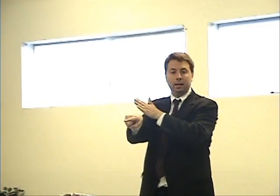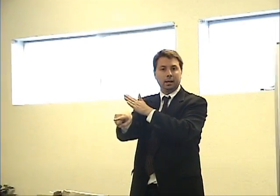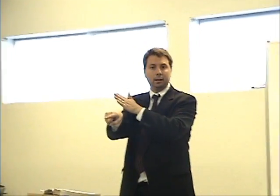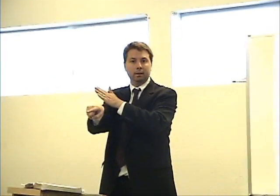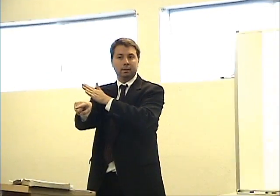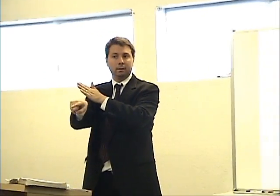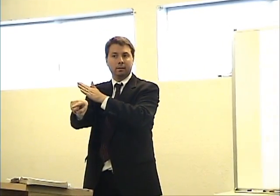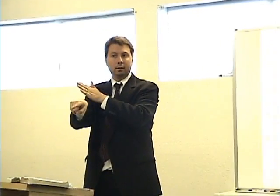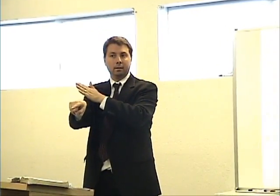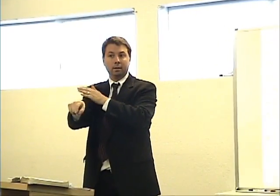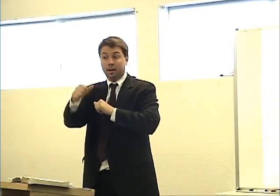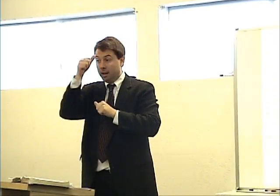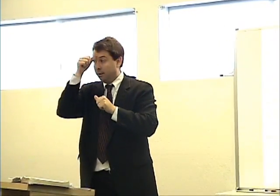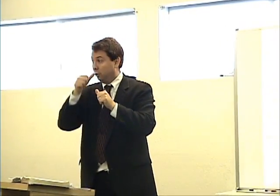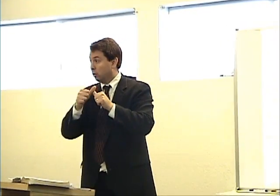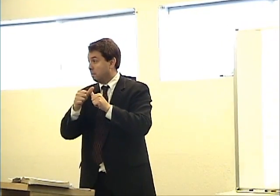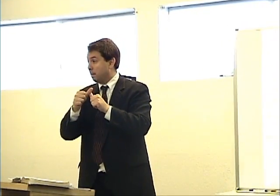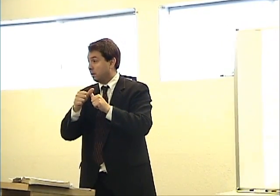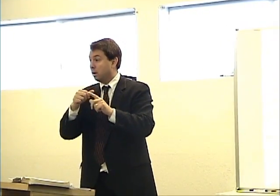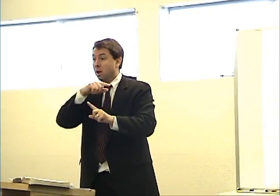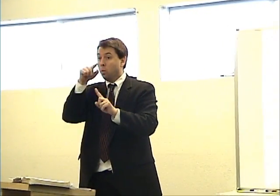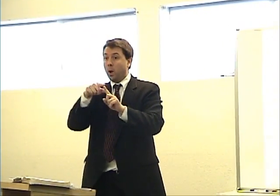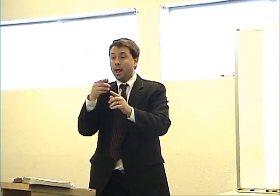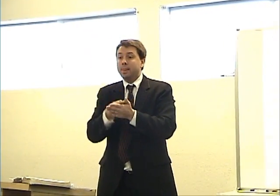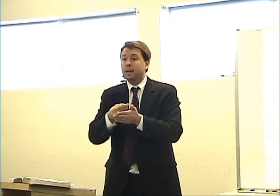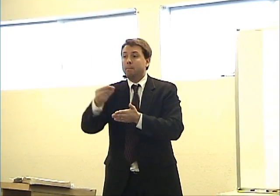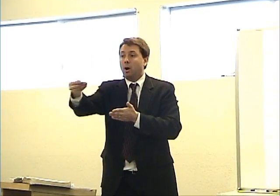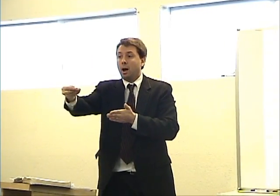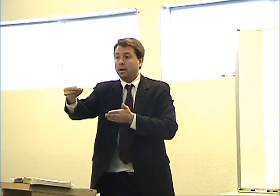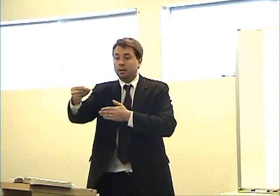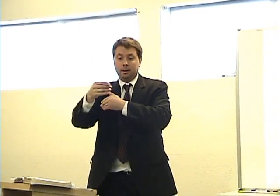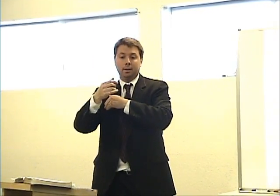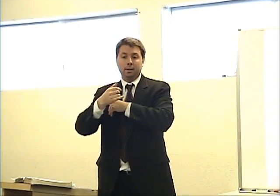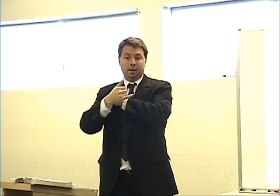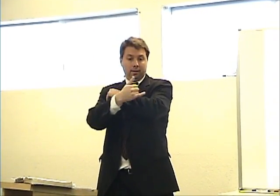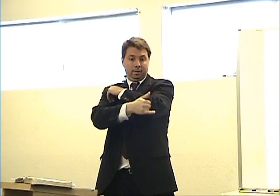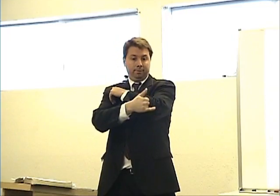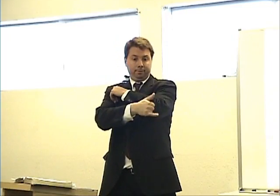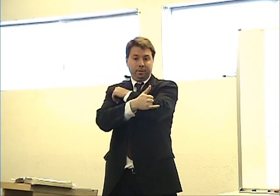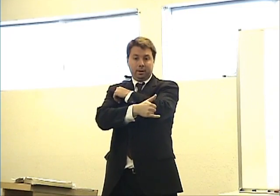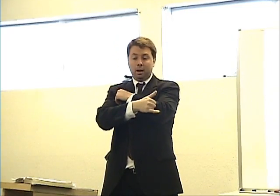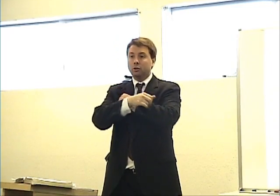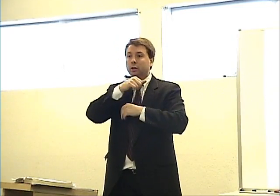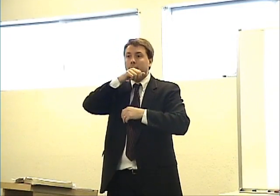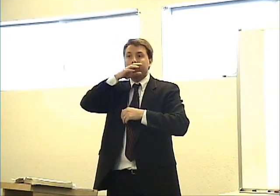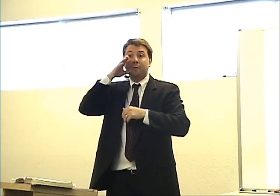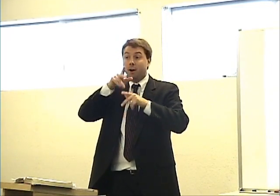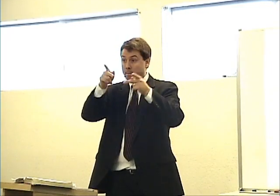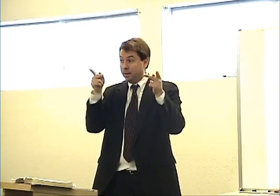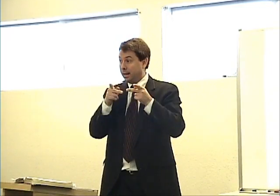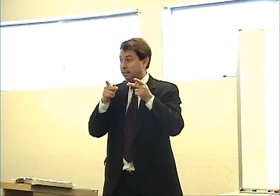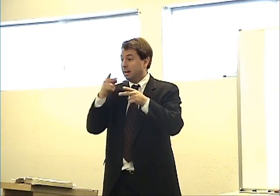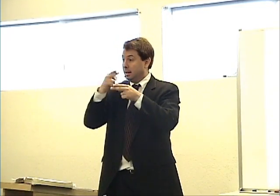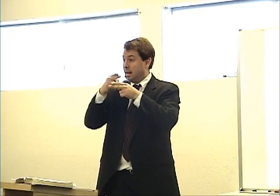killing. If you remember, when they bought the country, the farm place